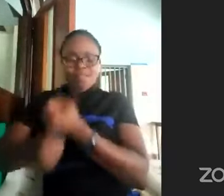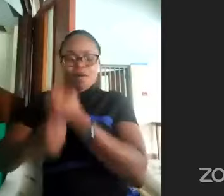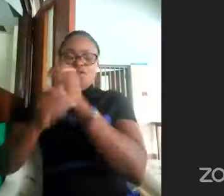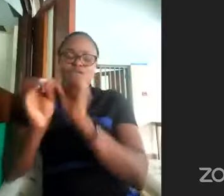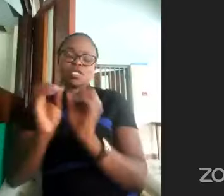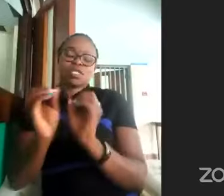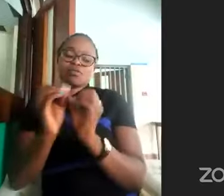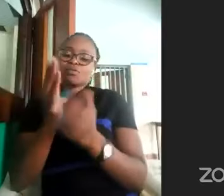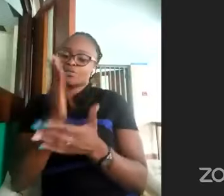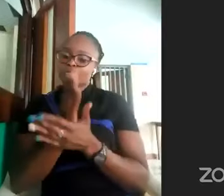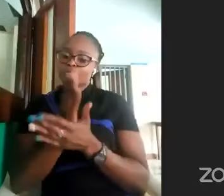Yeah. Other thing is